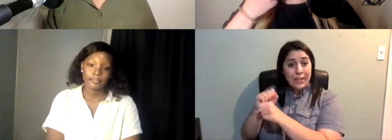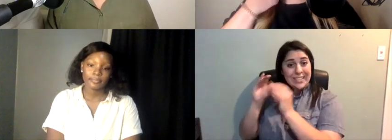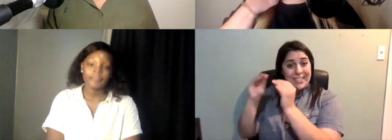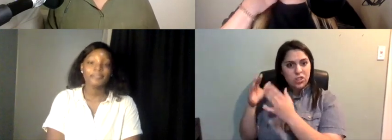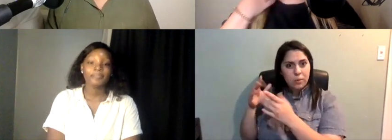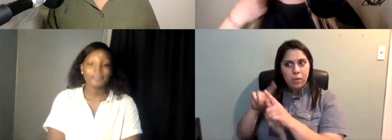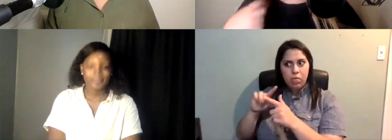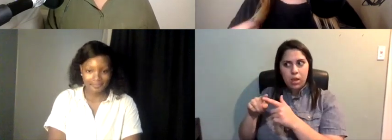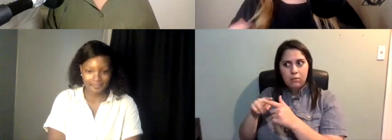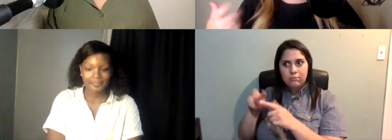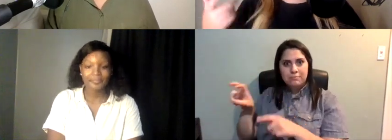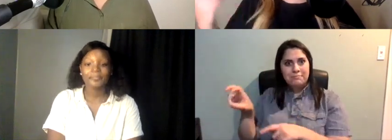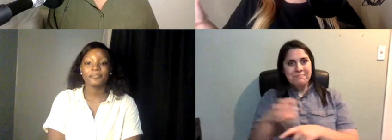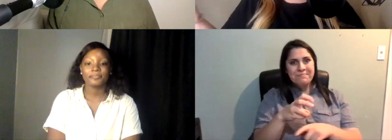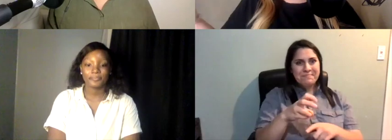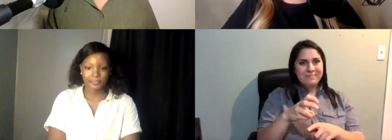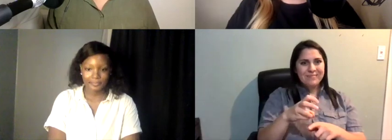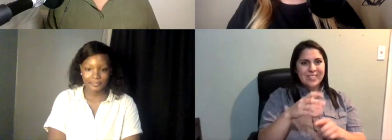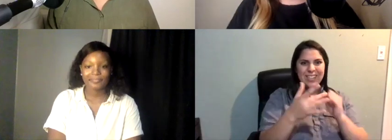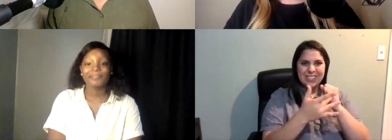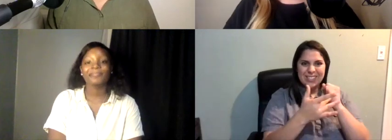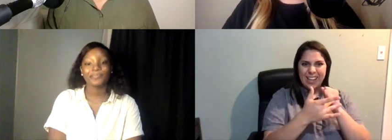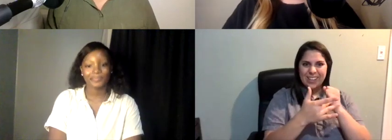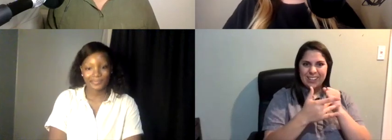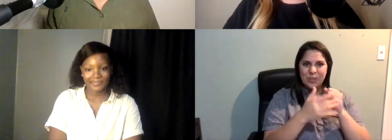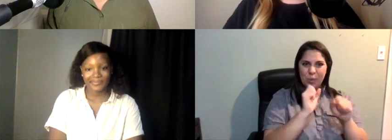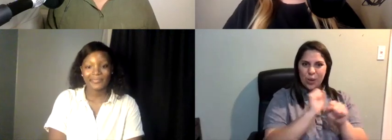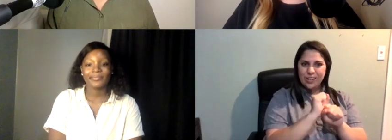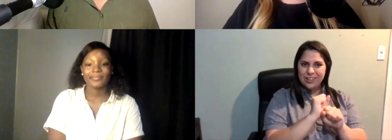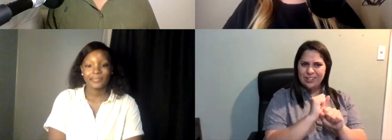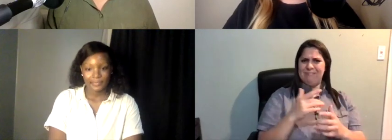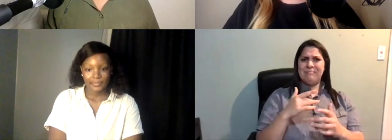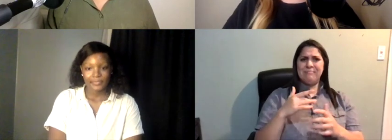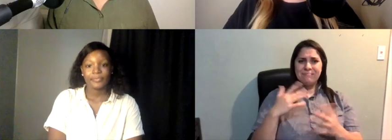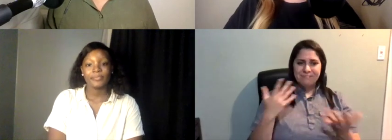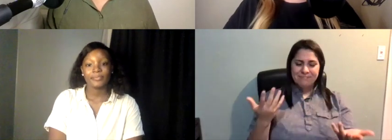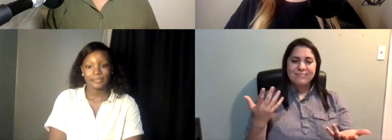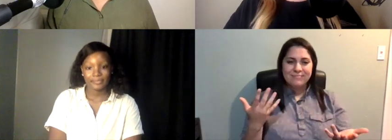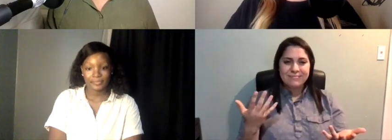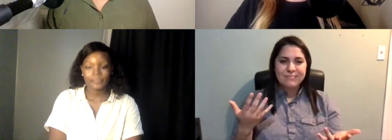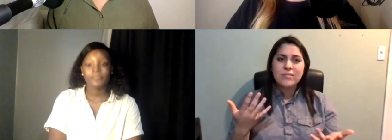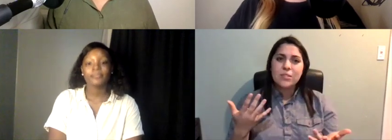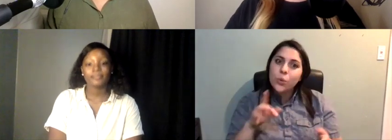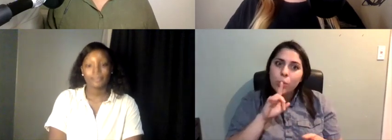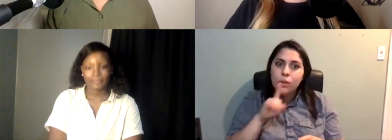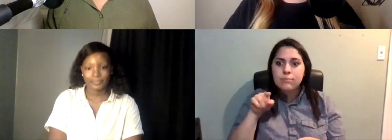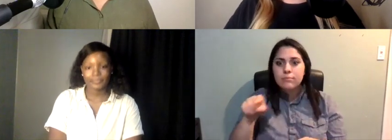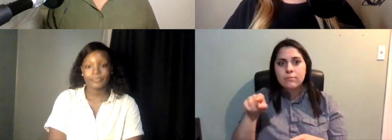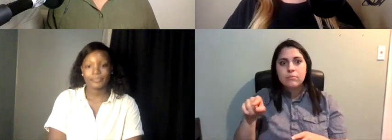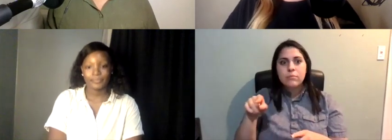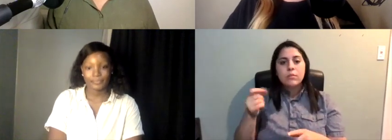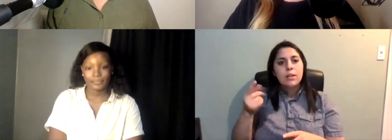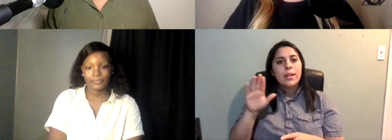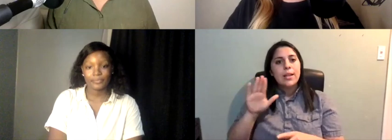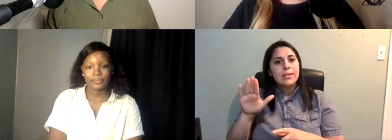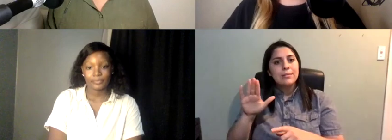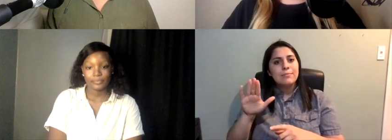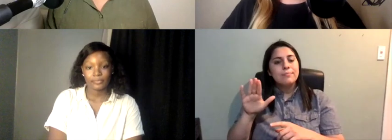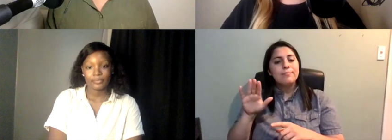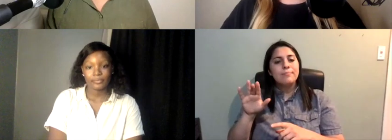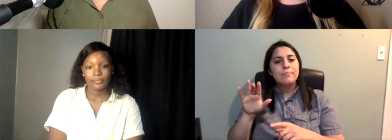Yeah, exactly. Yeah. You know, and he's just said, he's like, the amount of stress and he came to a stressful job. It's not like we were, you